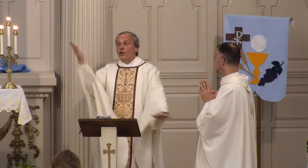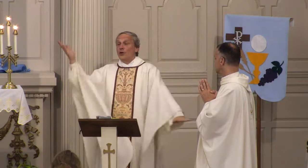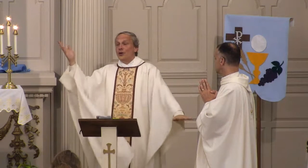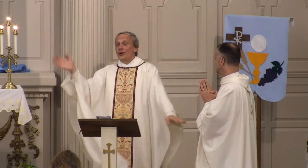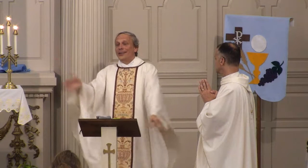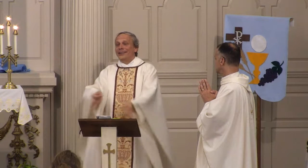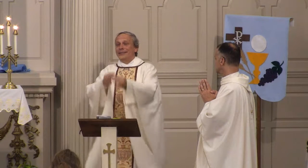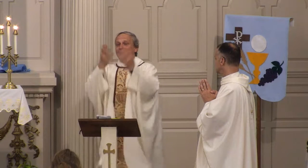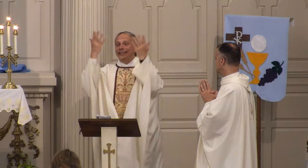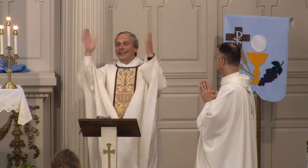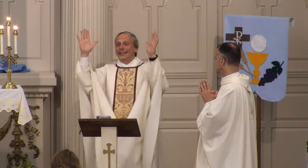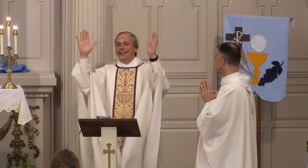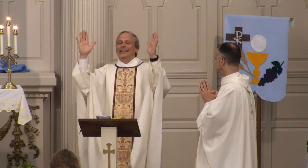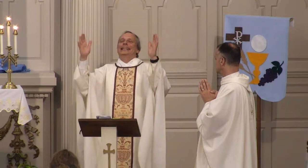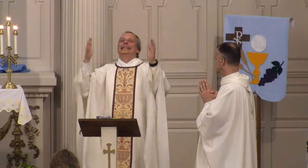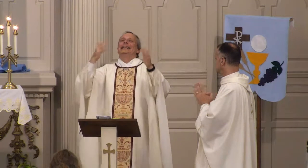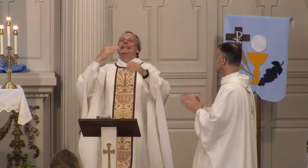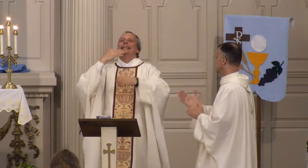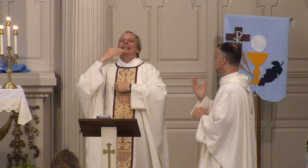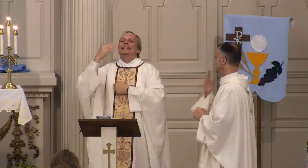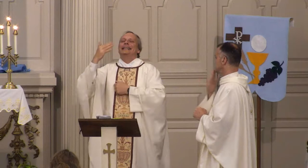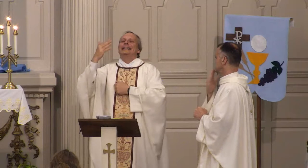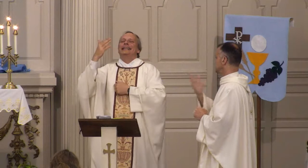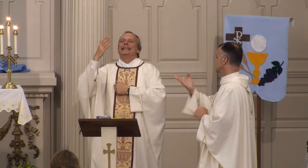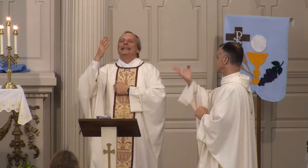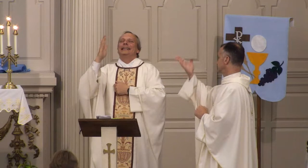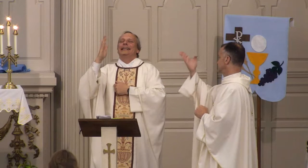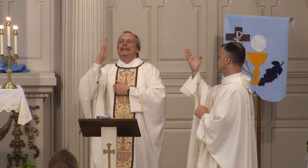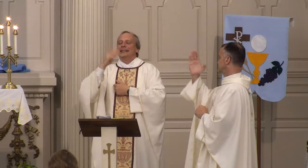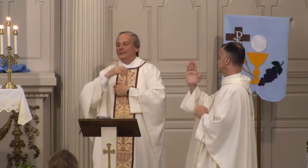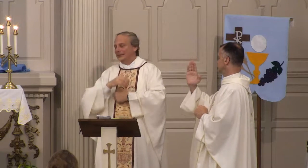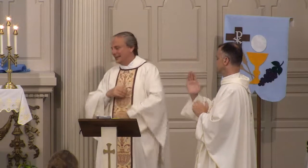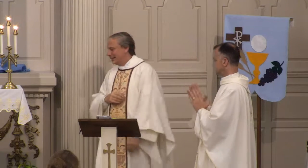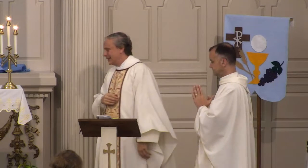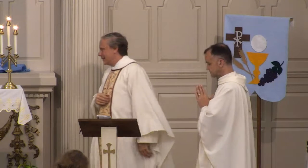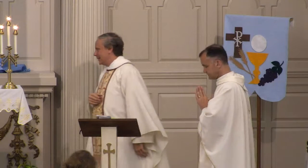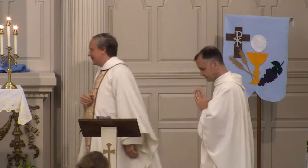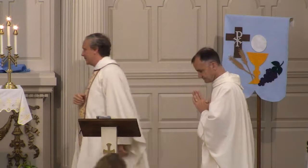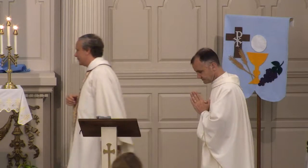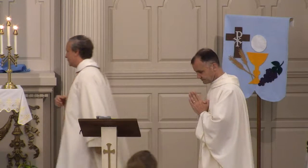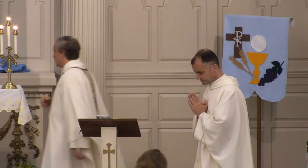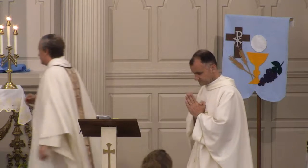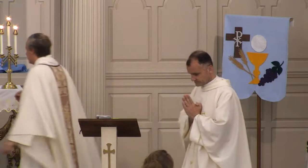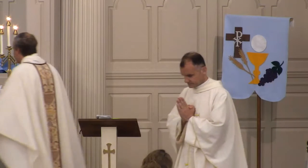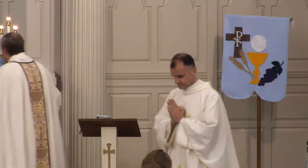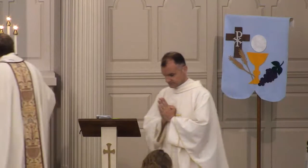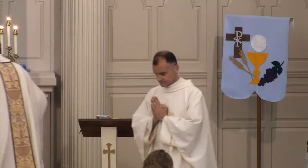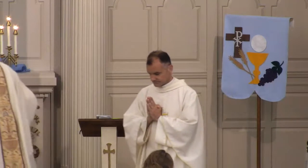Go forth, the Mass is ended. Thanks be to God.